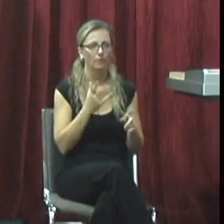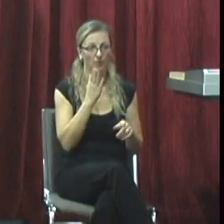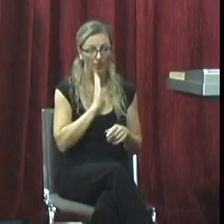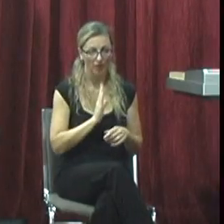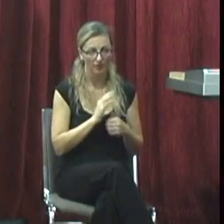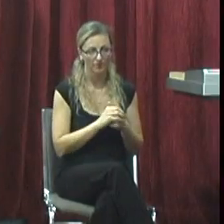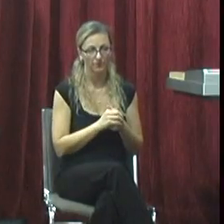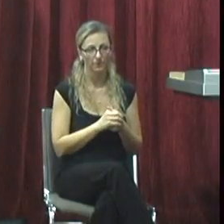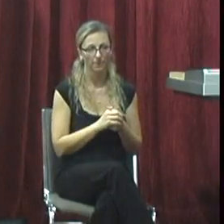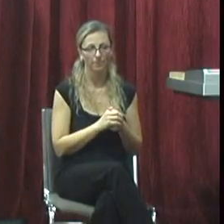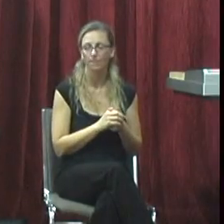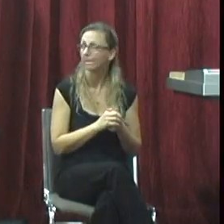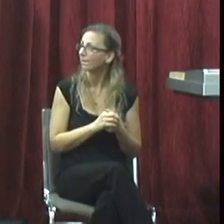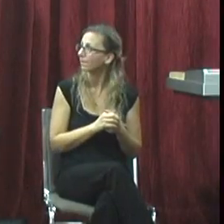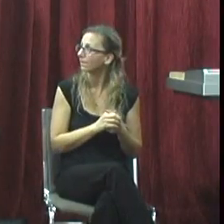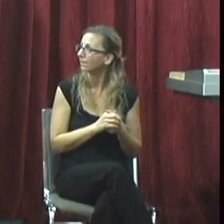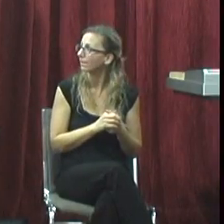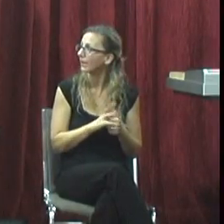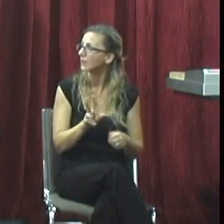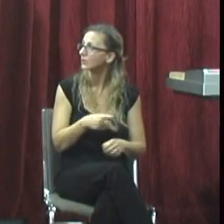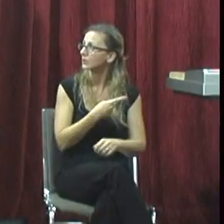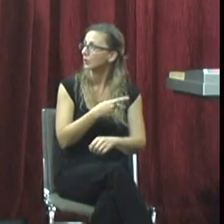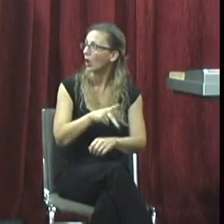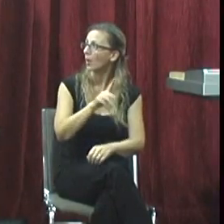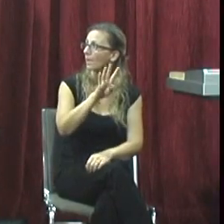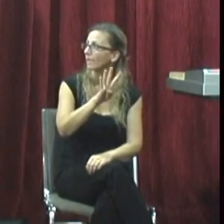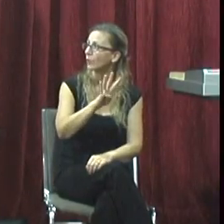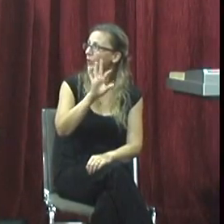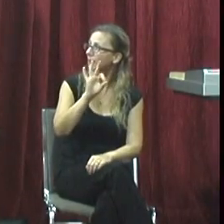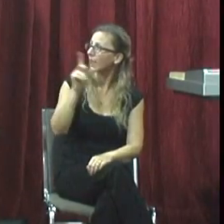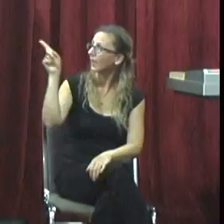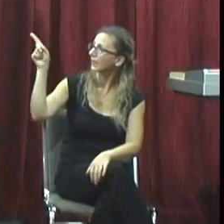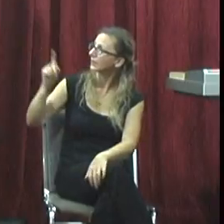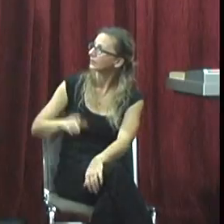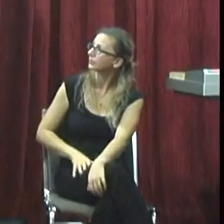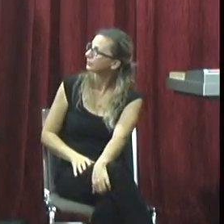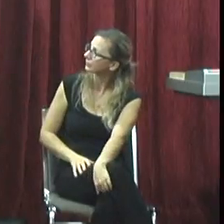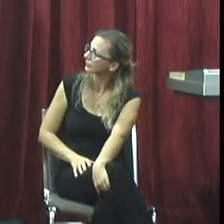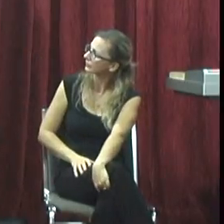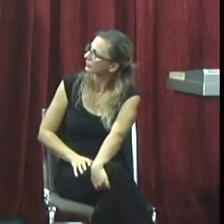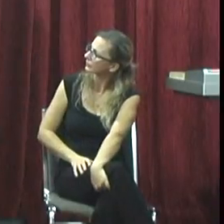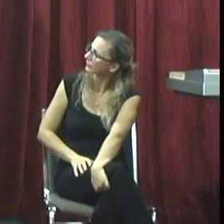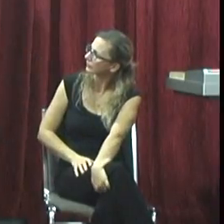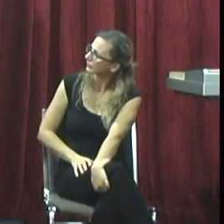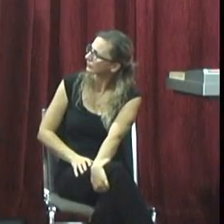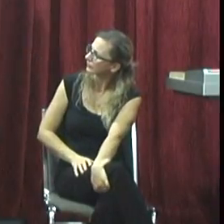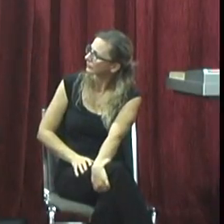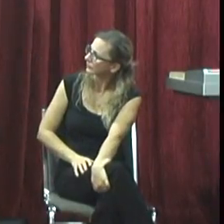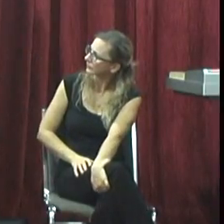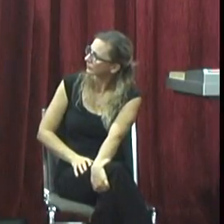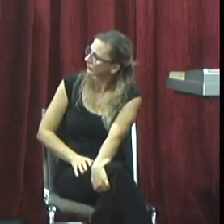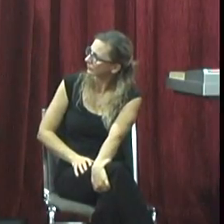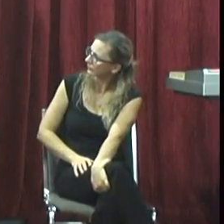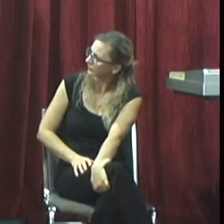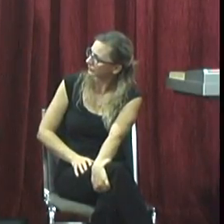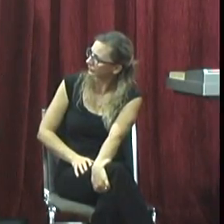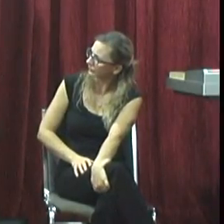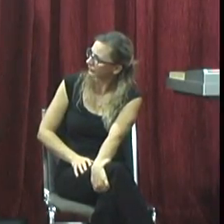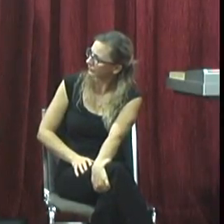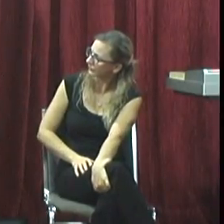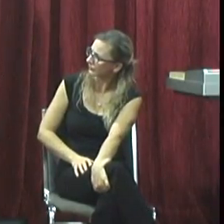the 49th Psalm, it says this: none of them can by any means redeem either himself or his